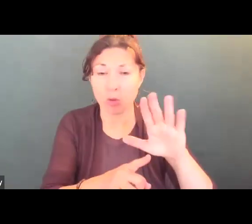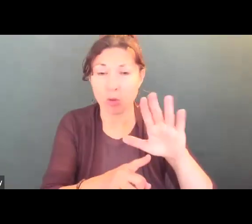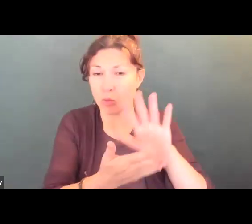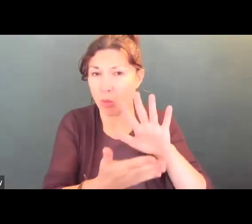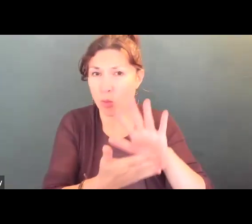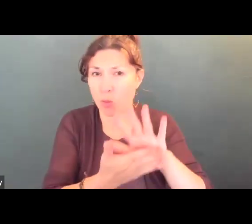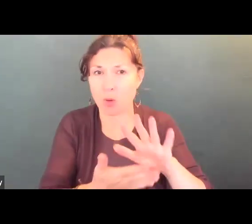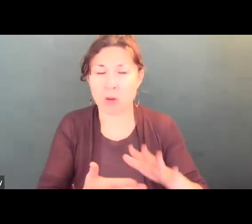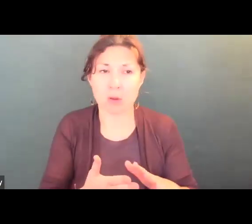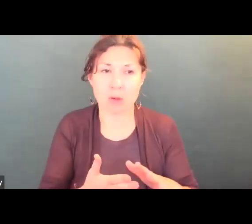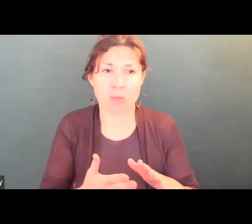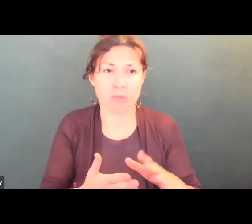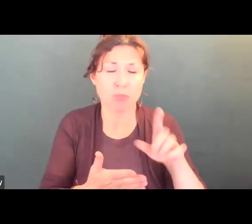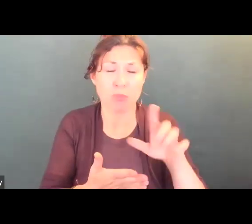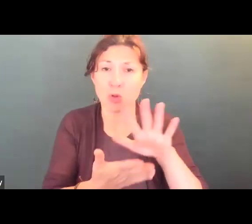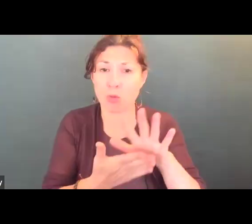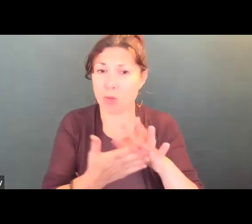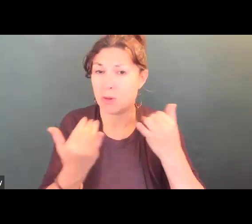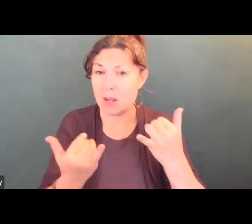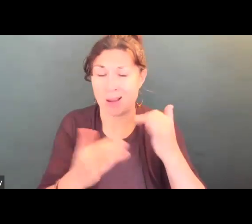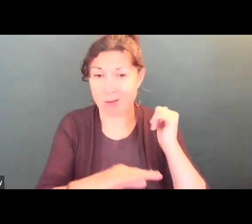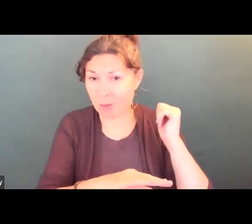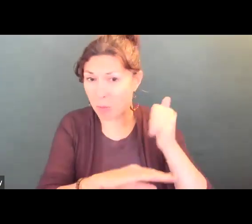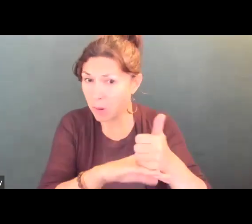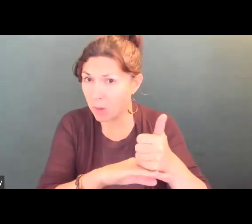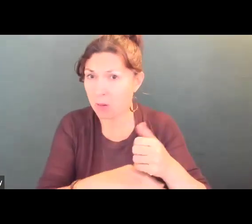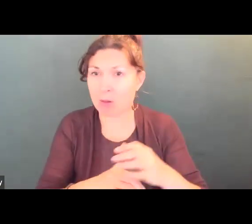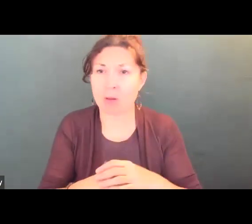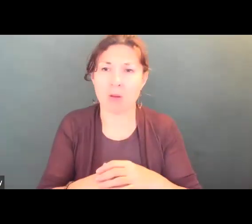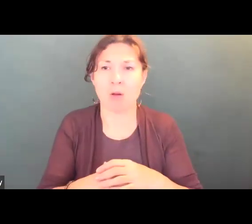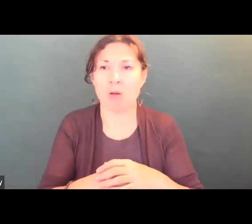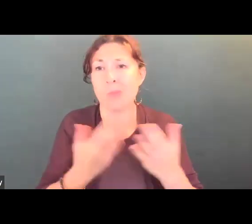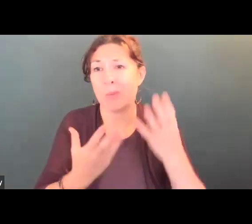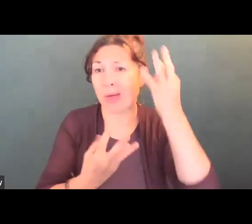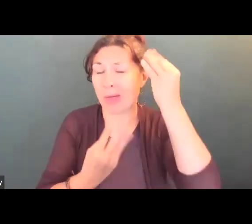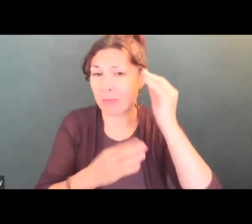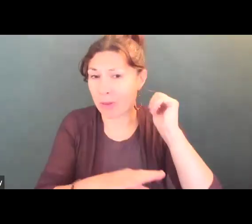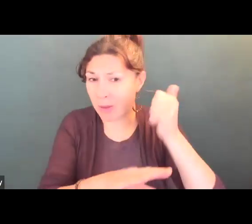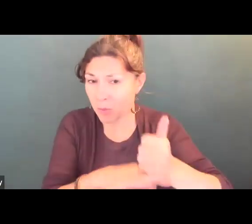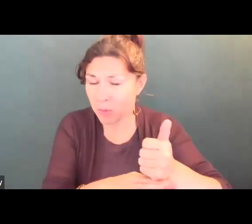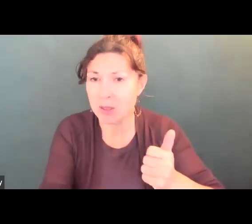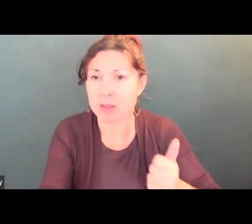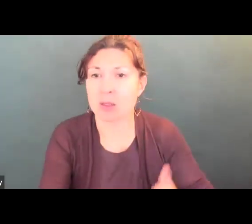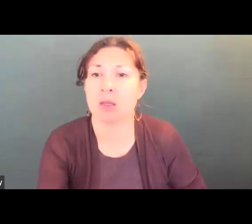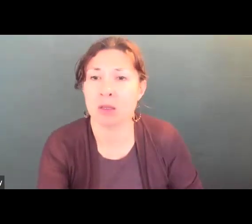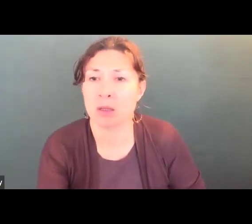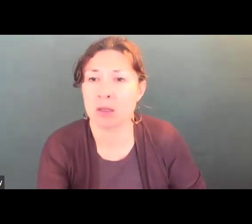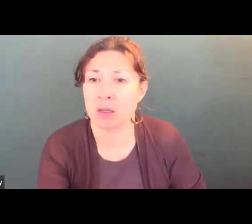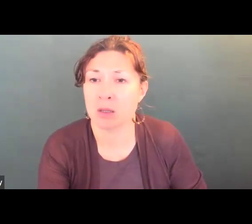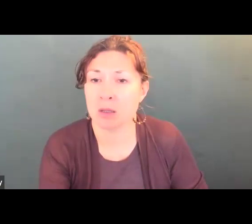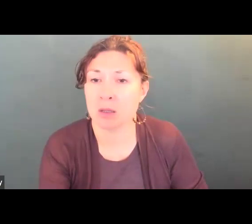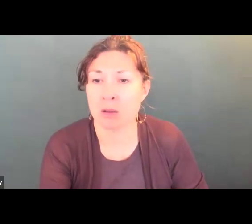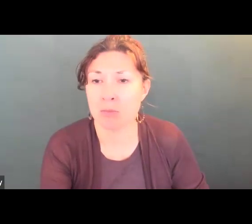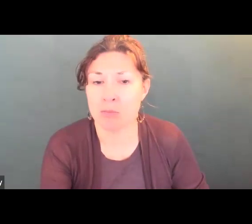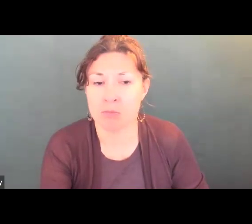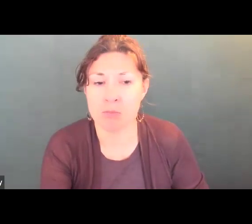school are currently implementing or are thinking of implementing in reaching out and increase the number of